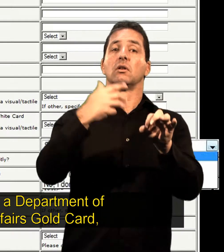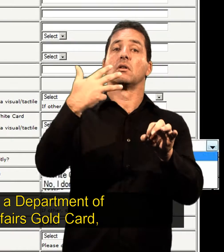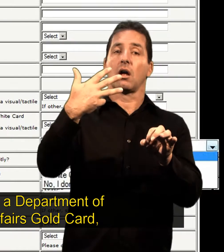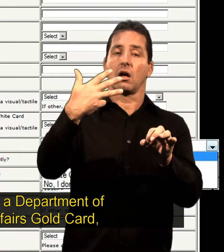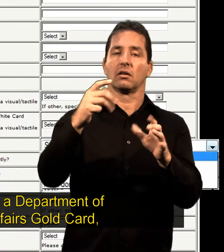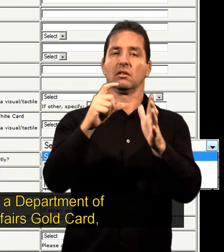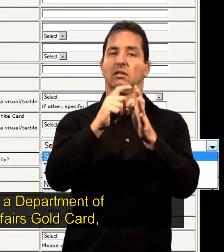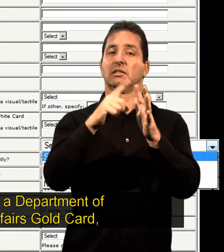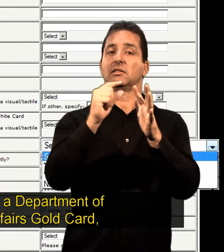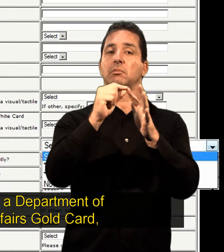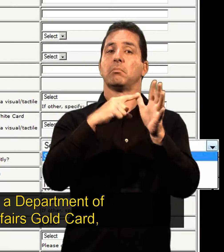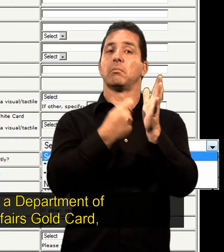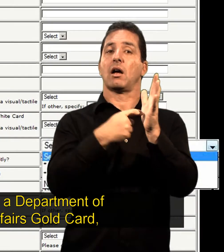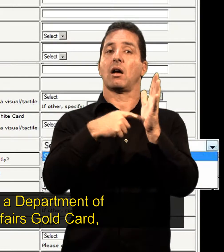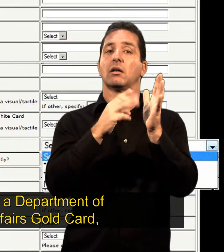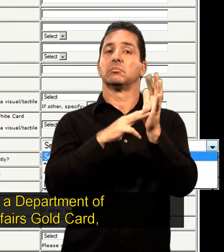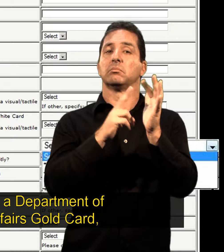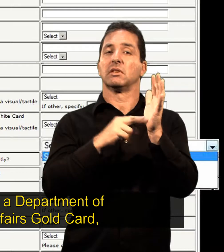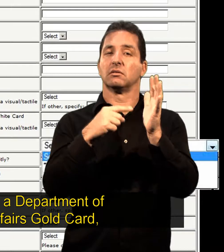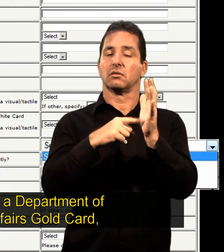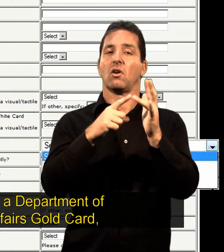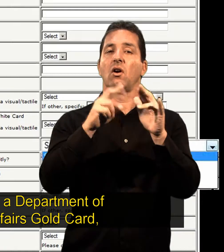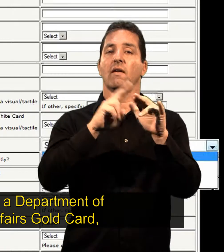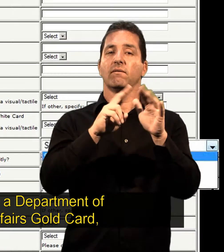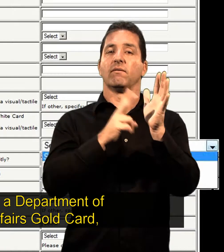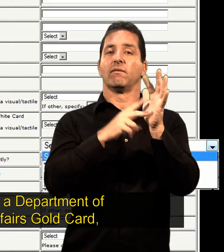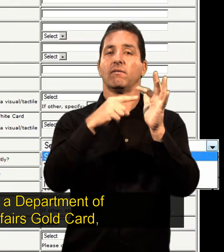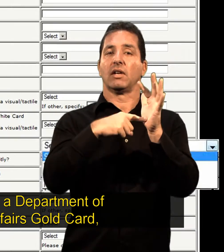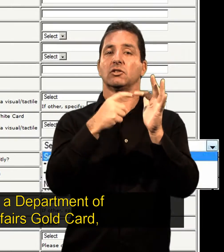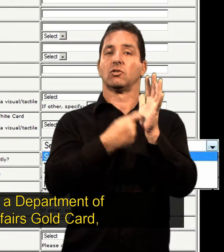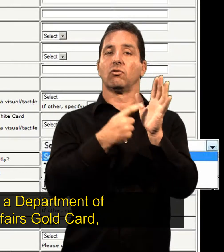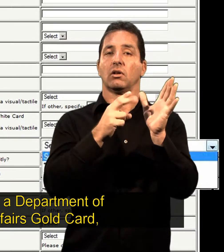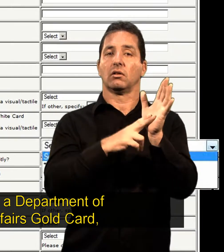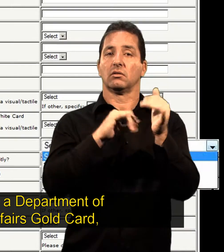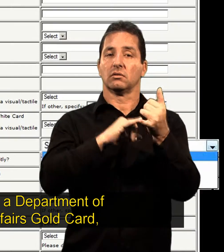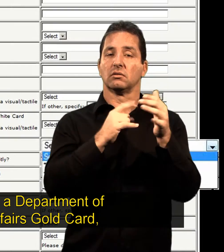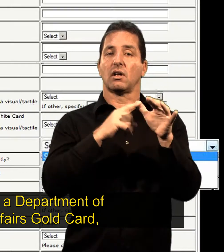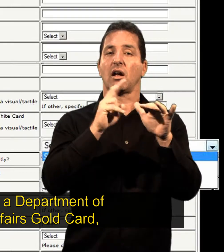Do you have a Department of Veterans Affairs gold card?